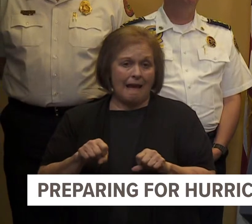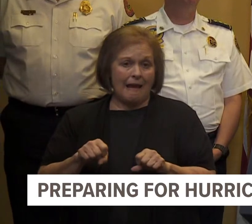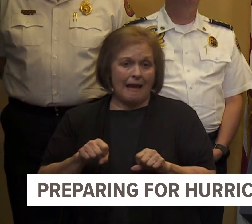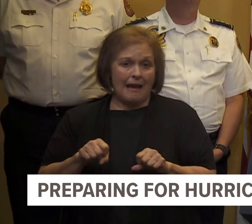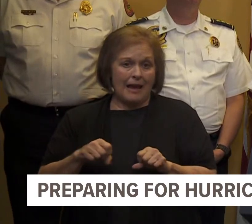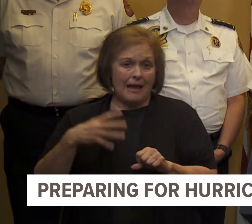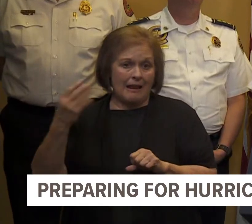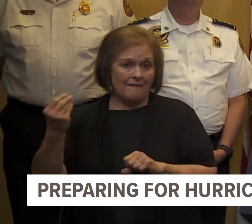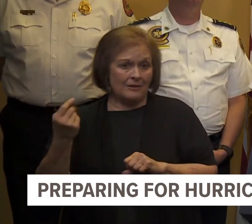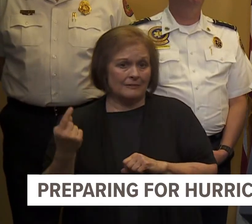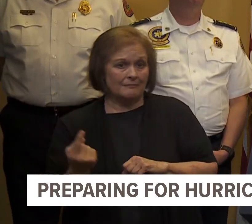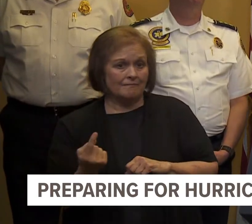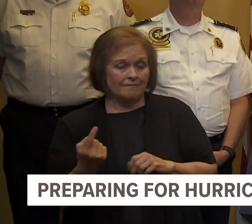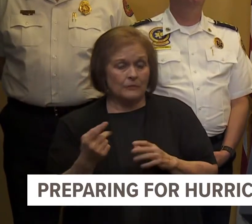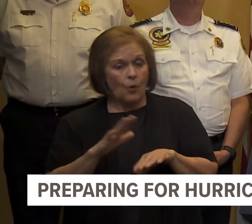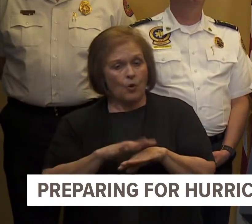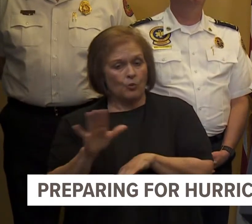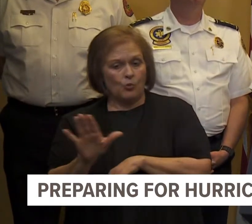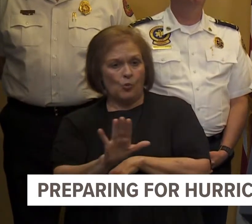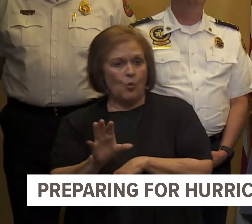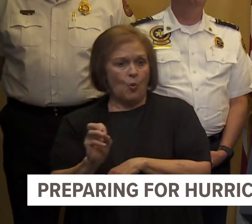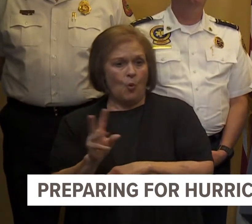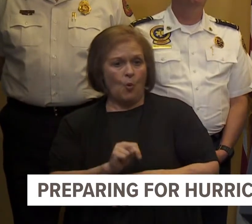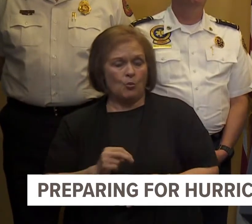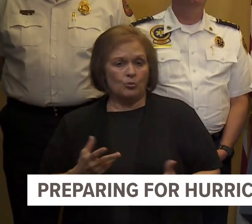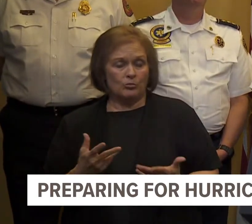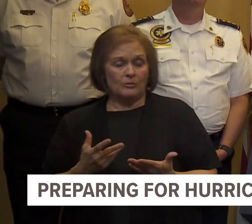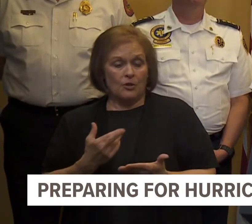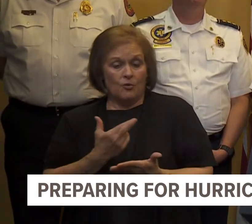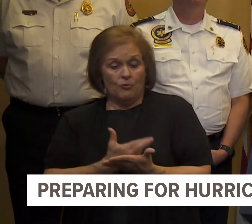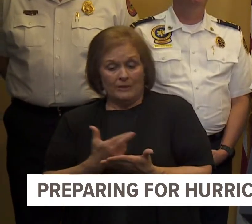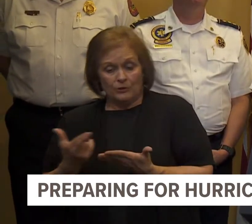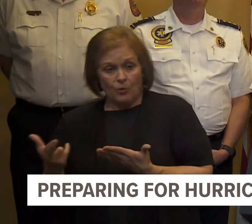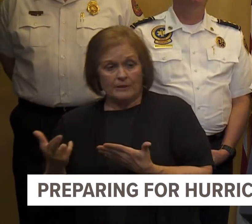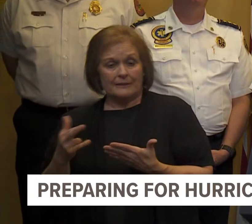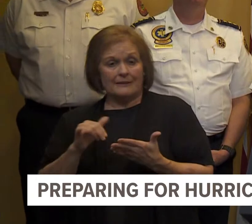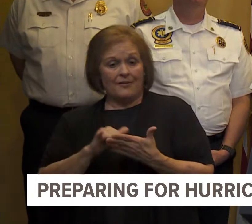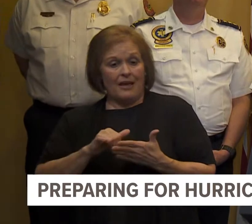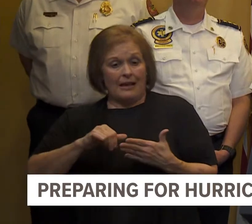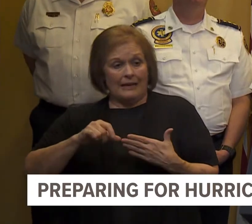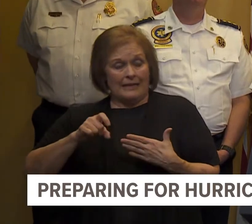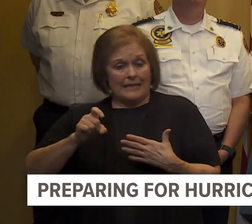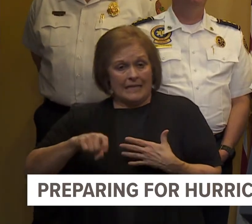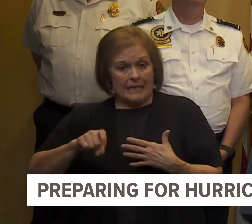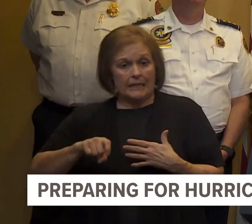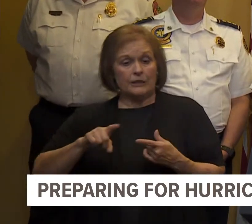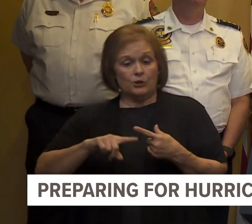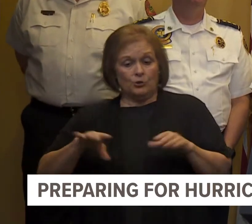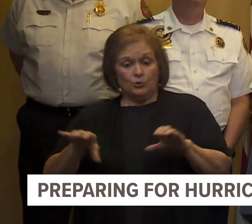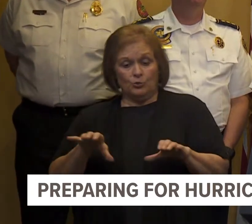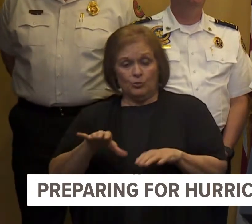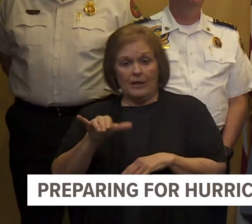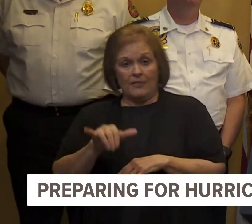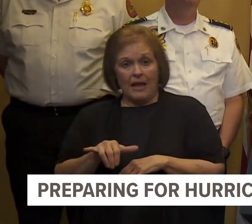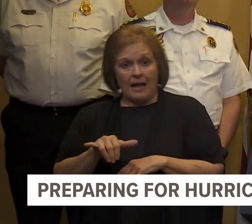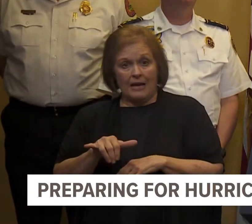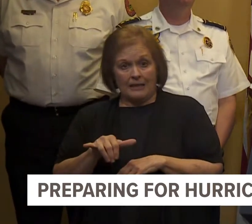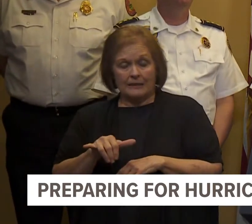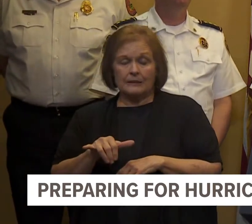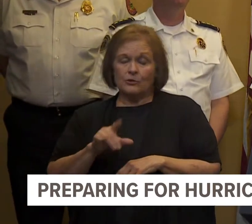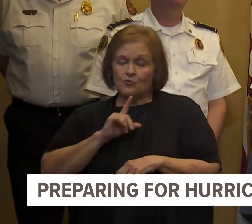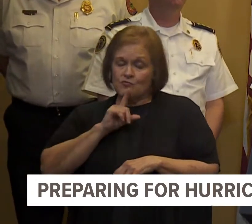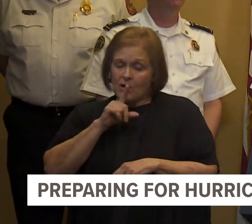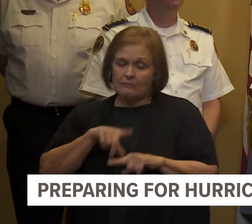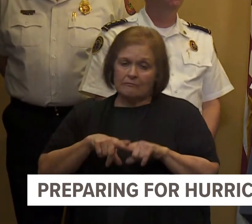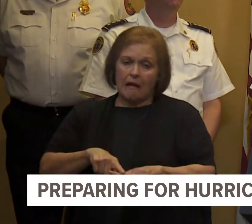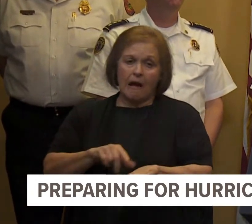to, because the resources that are needed to do this heavily